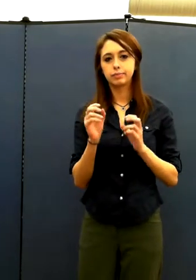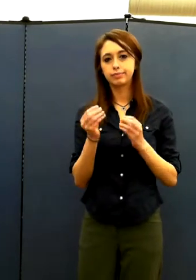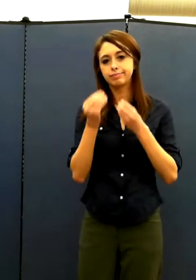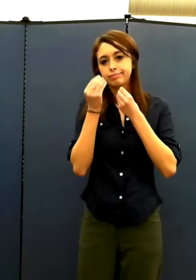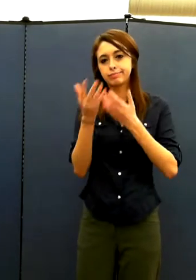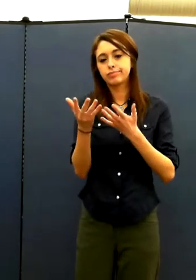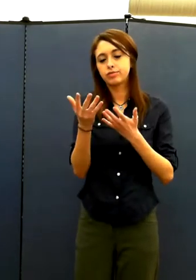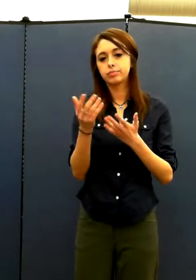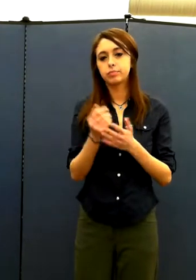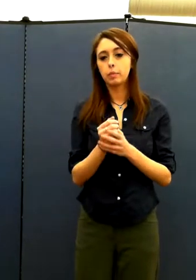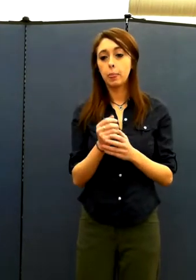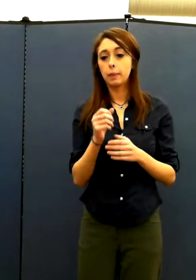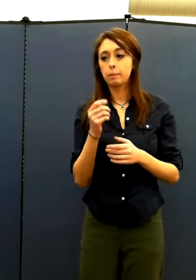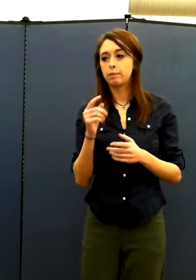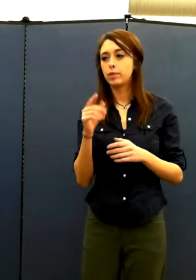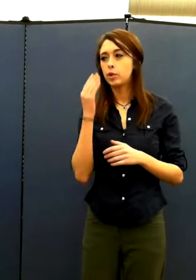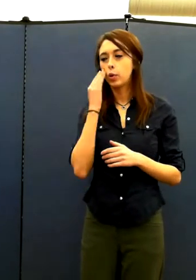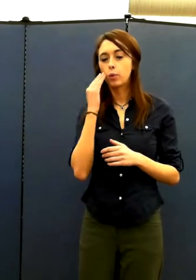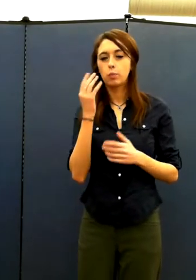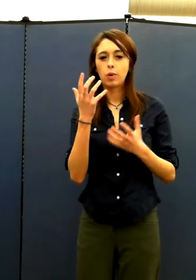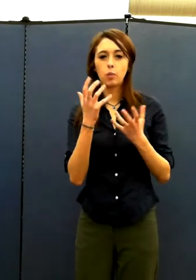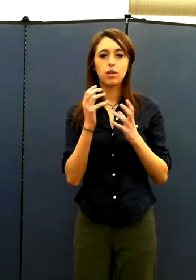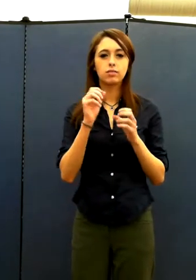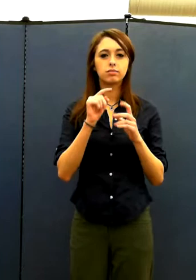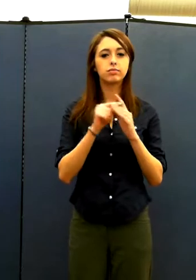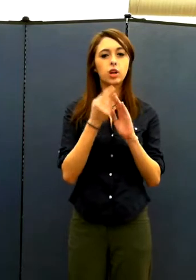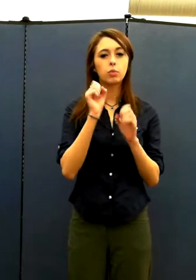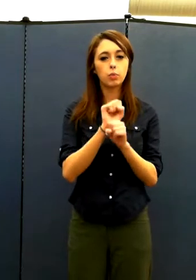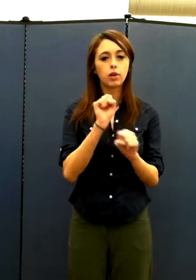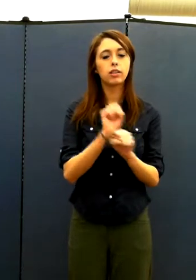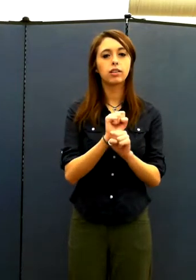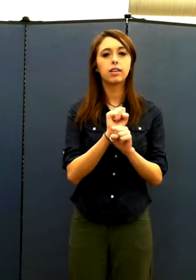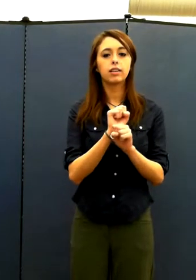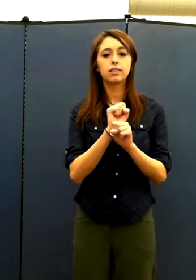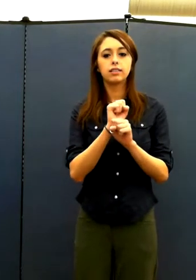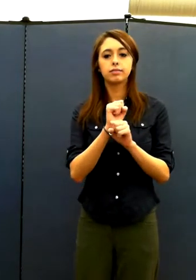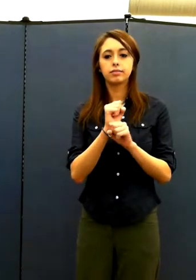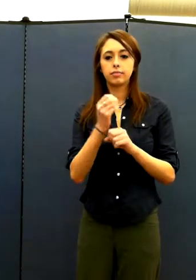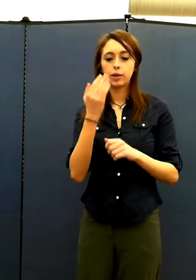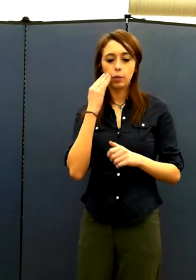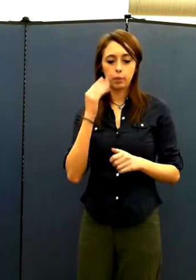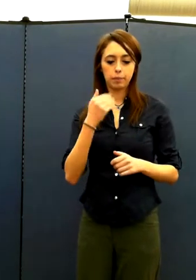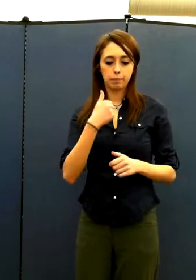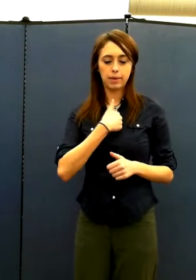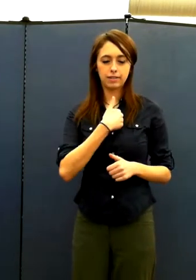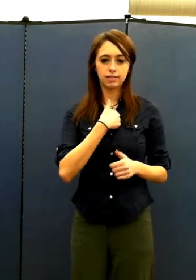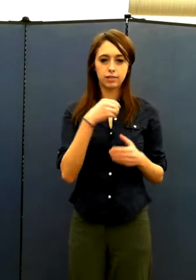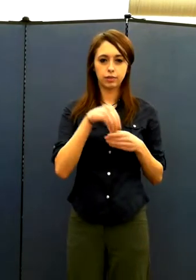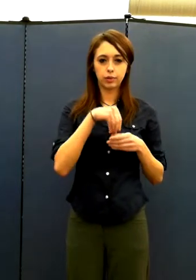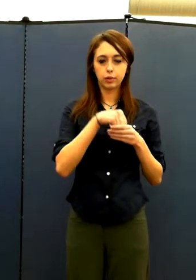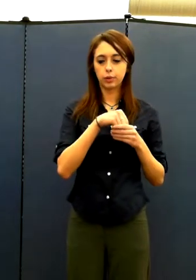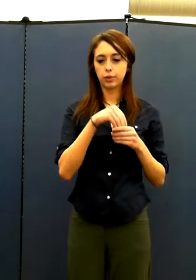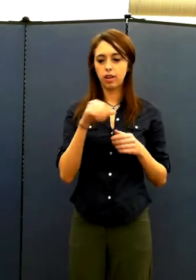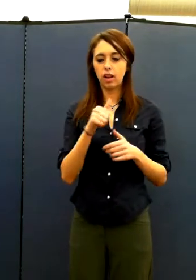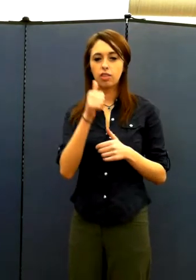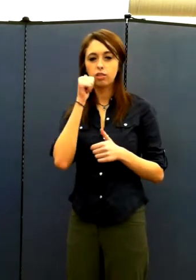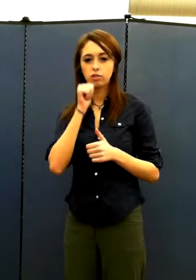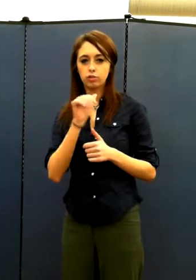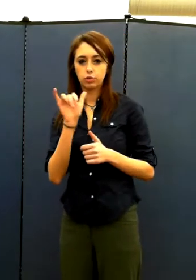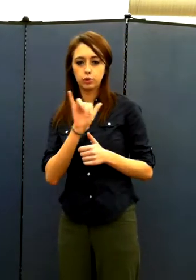want to start working, let's get this started. I know some of myself included and some of the other girls from my graduating class